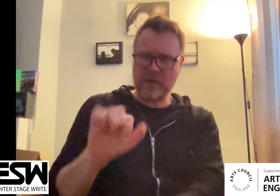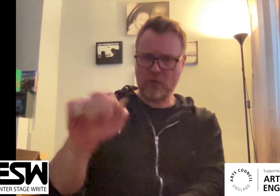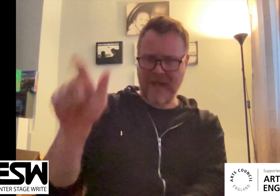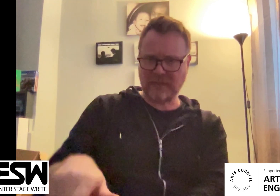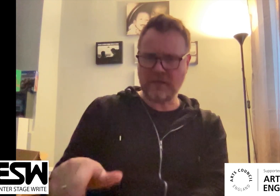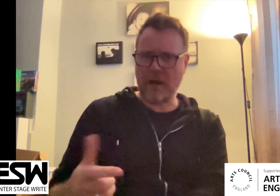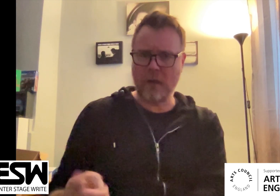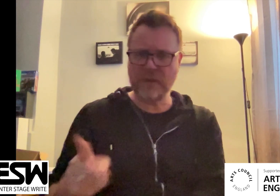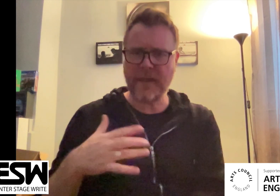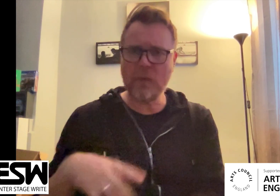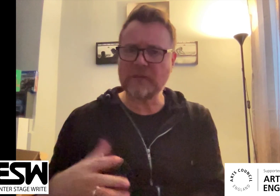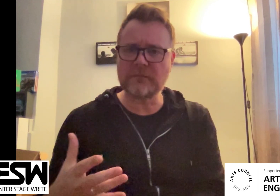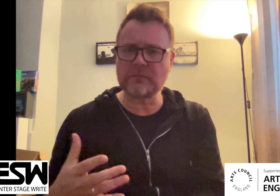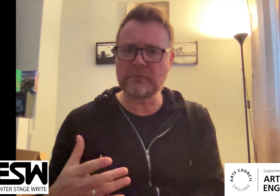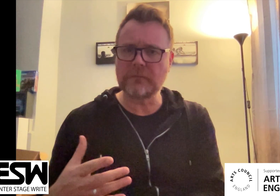Who are your people? What do they want?